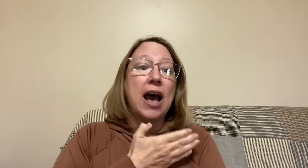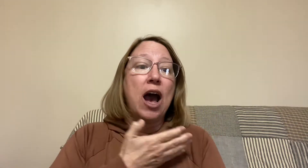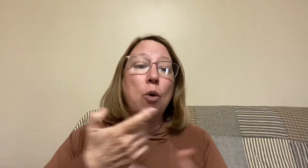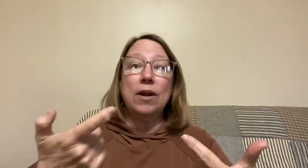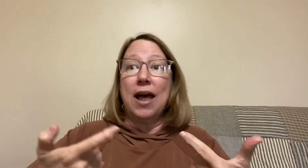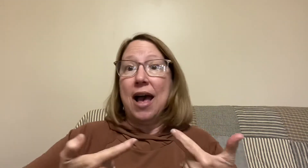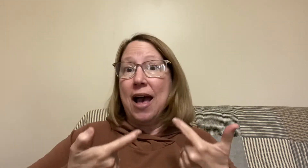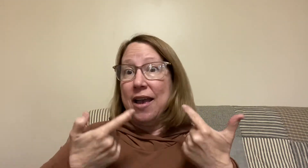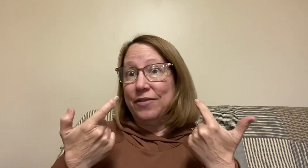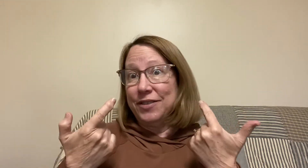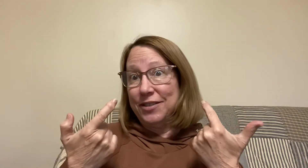our lives.